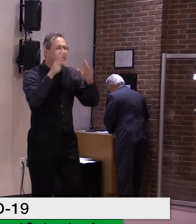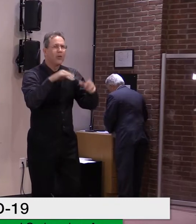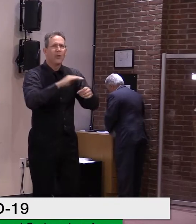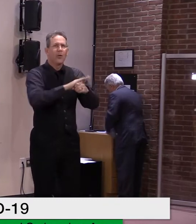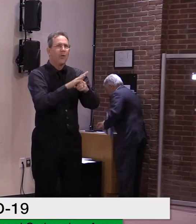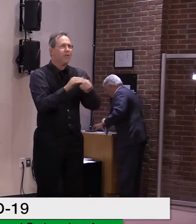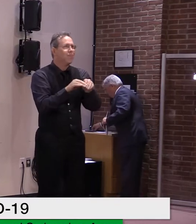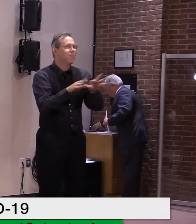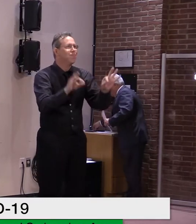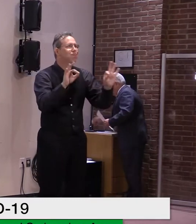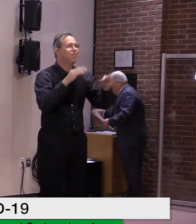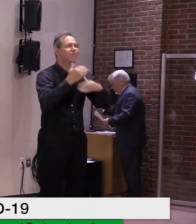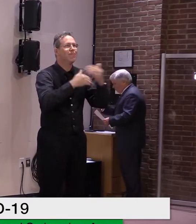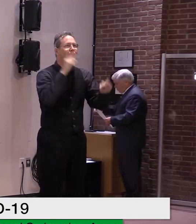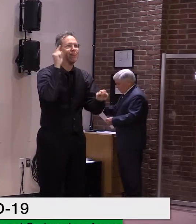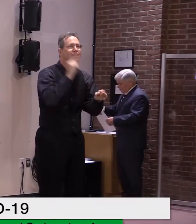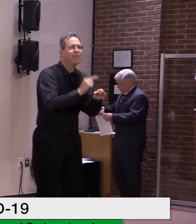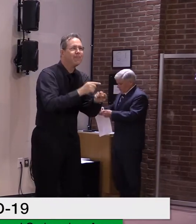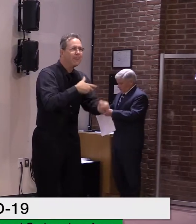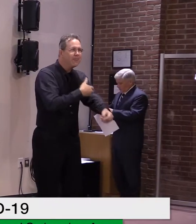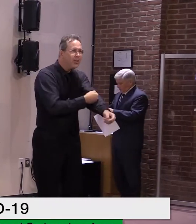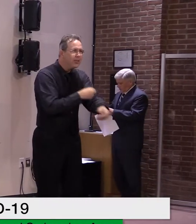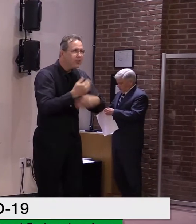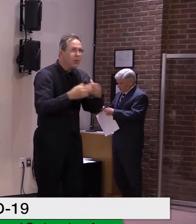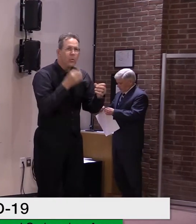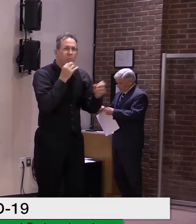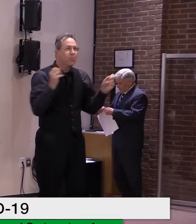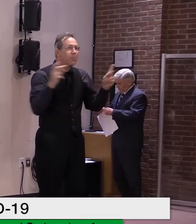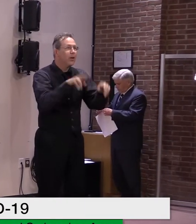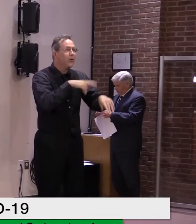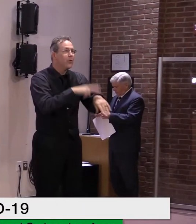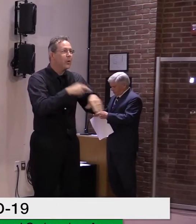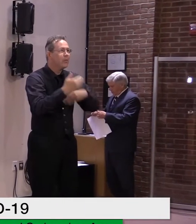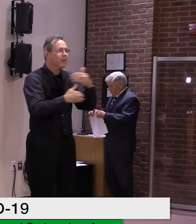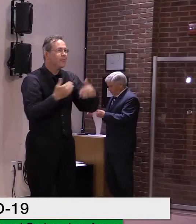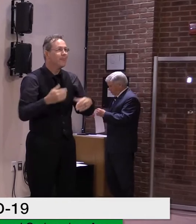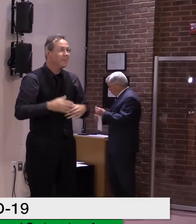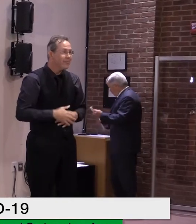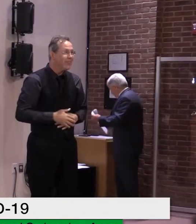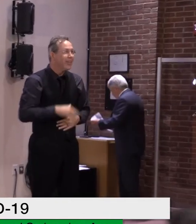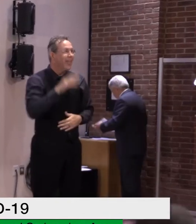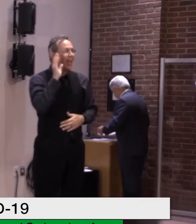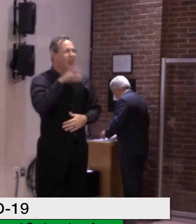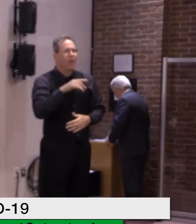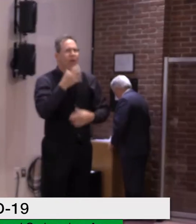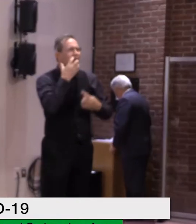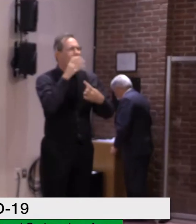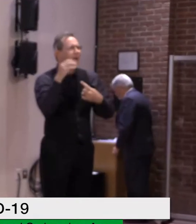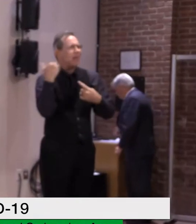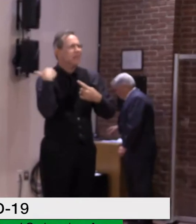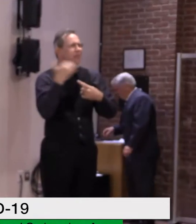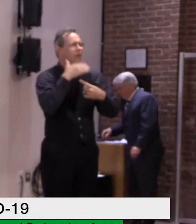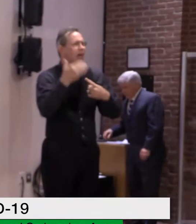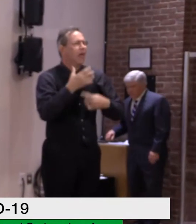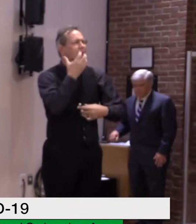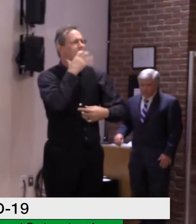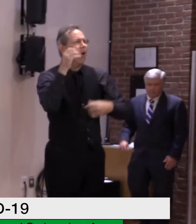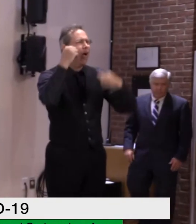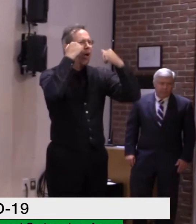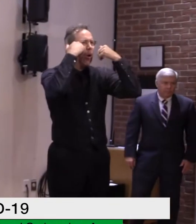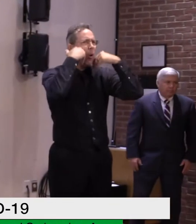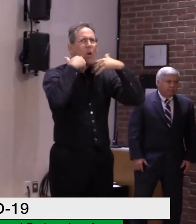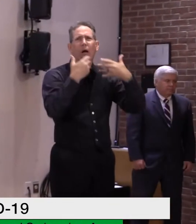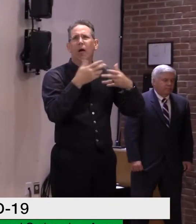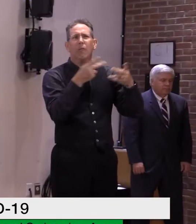in many activities around Vermont, the recent weather has many looking for a way to cool down. And Vermont's lakes and swimming areas and